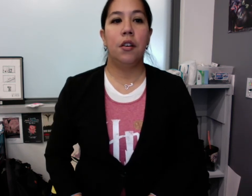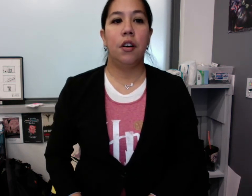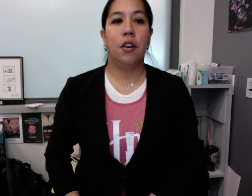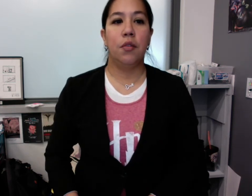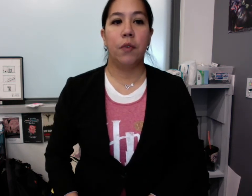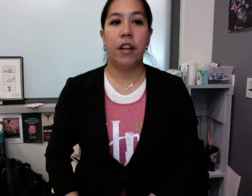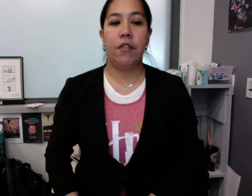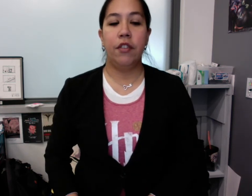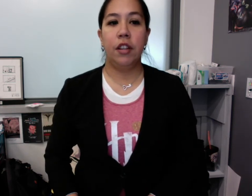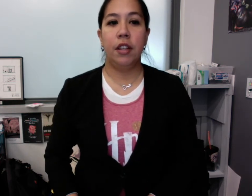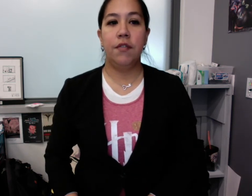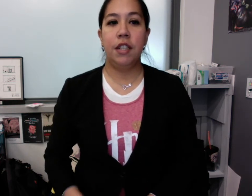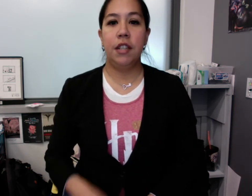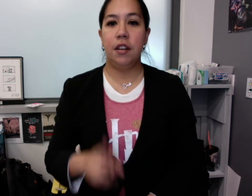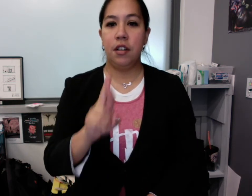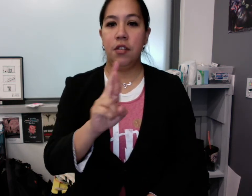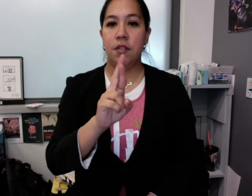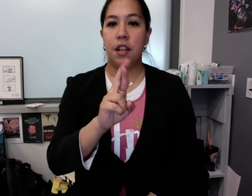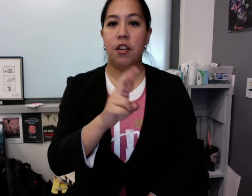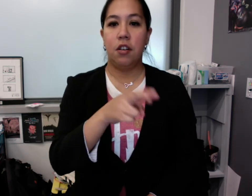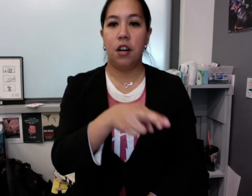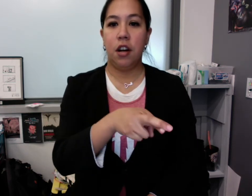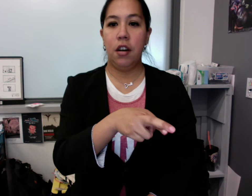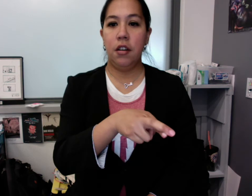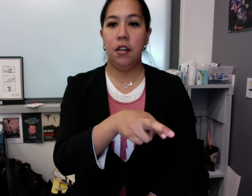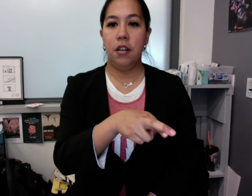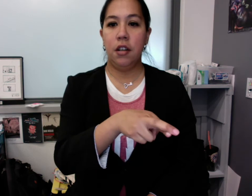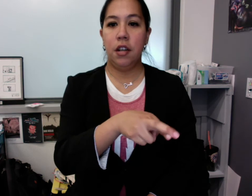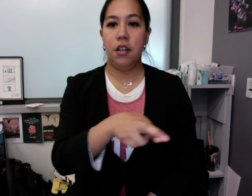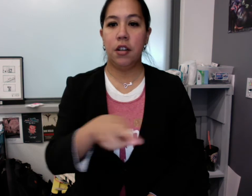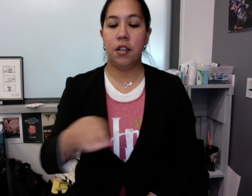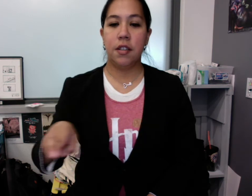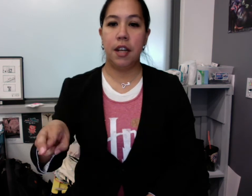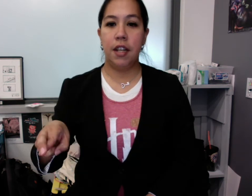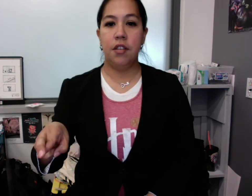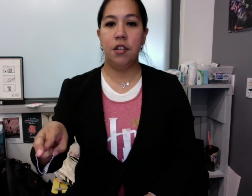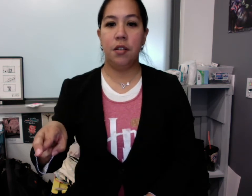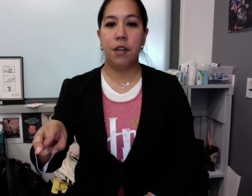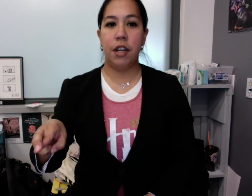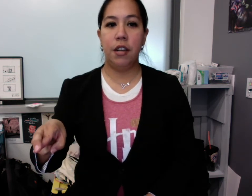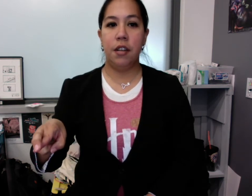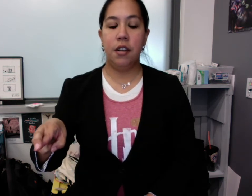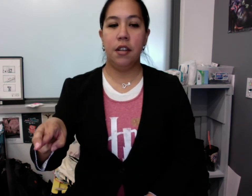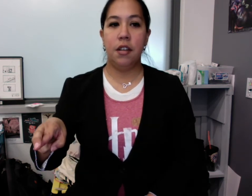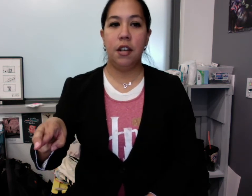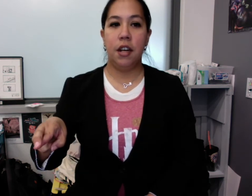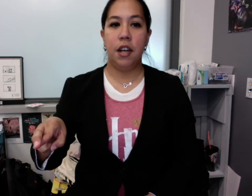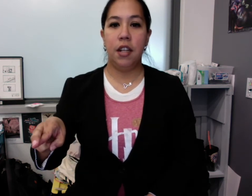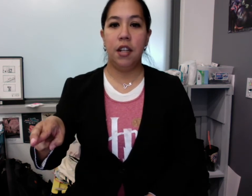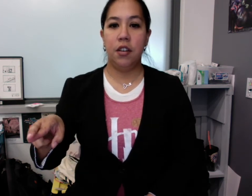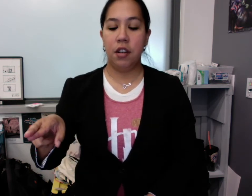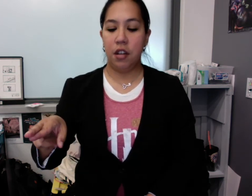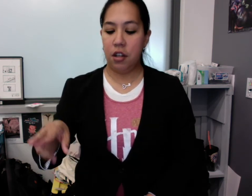On right foot lifted, you're going to use the letter R and you're going to slide it to the right, and then you're going to